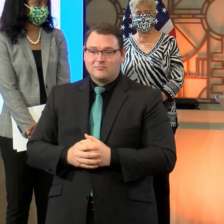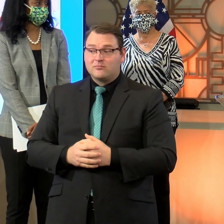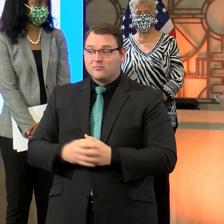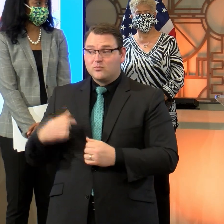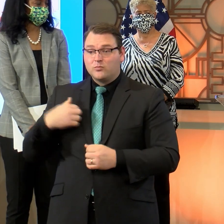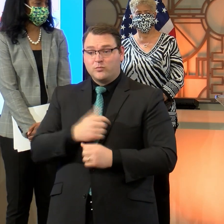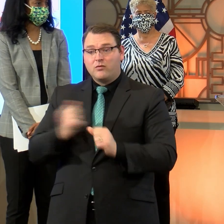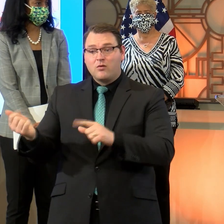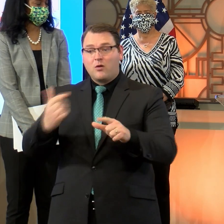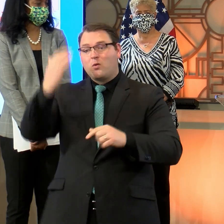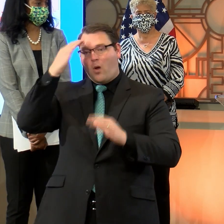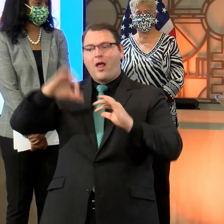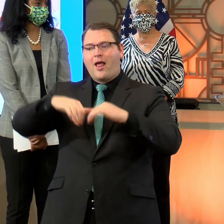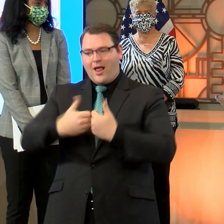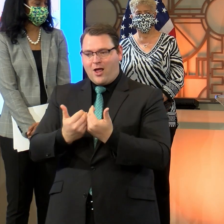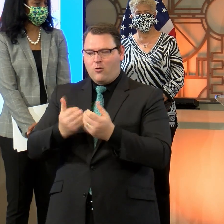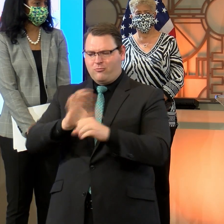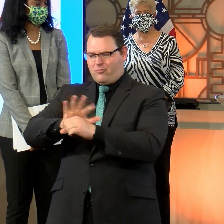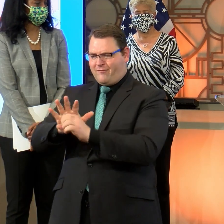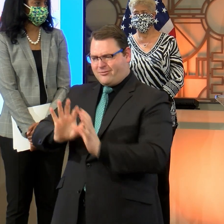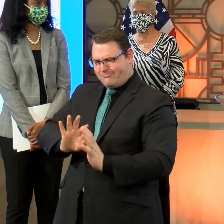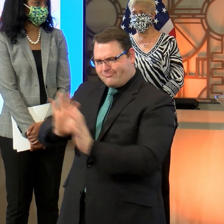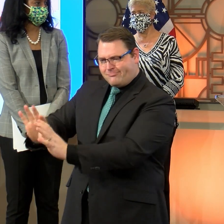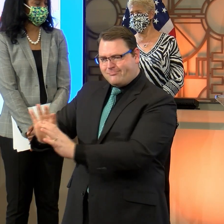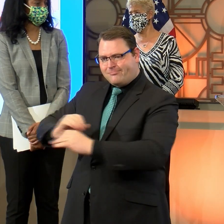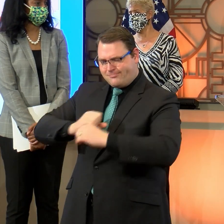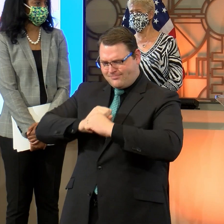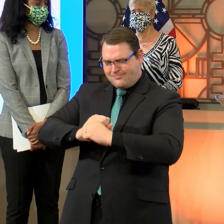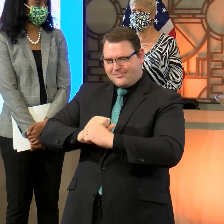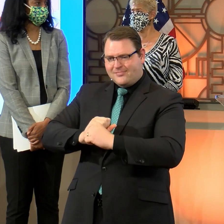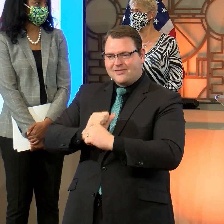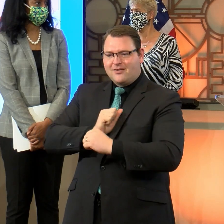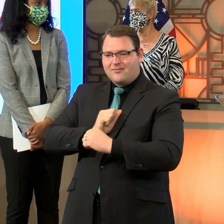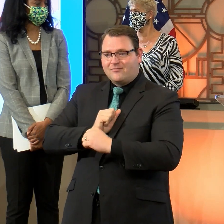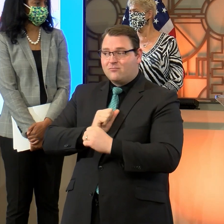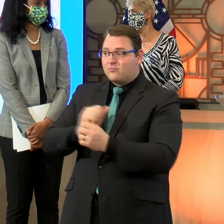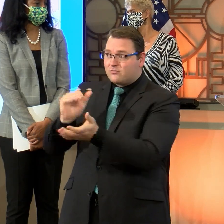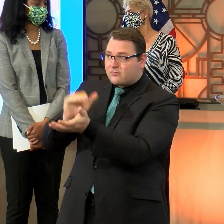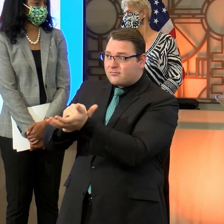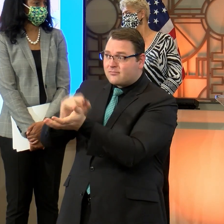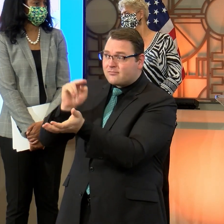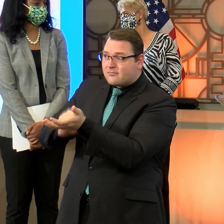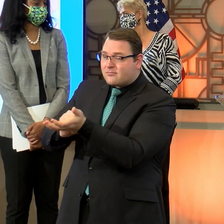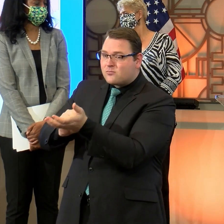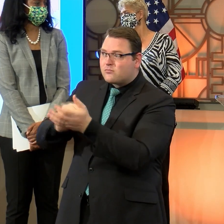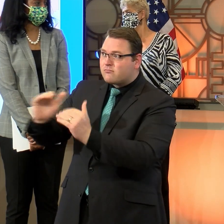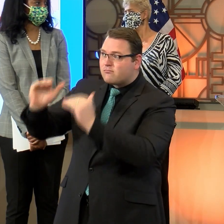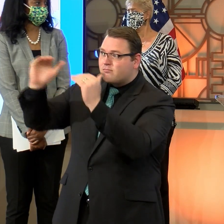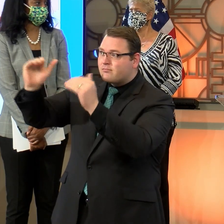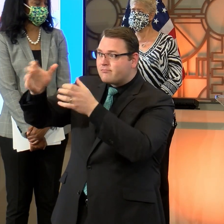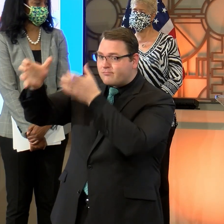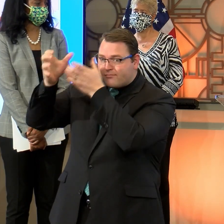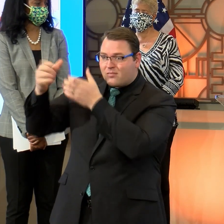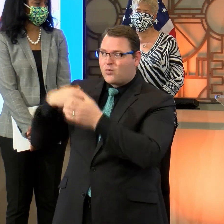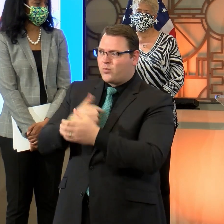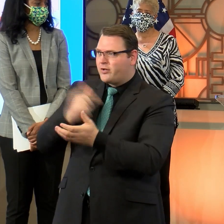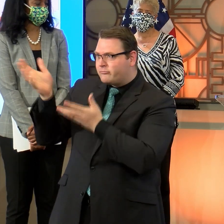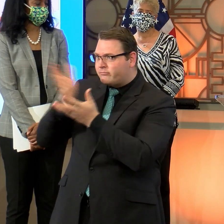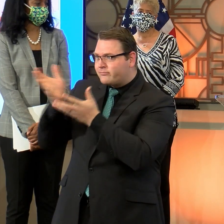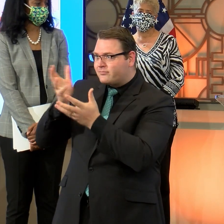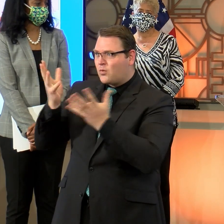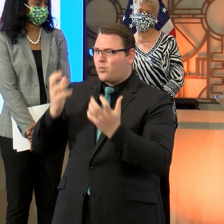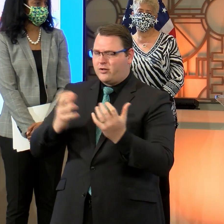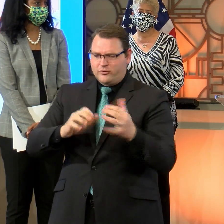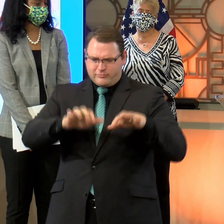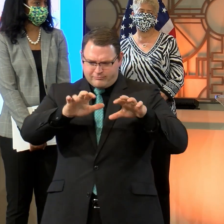We're working with medical and public health experts to create and develop and distribute a COVID-19 curriculum